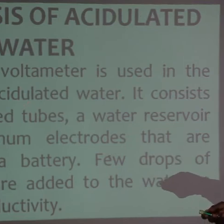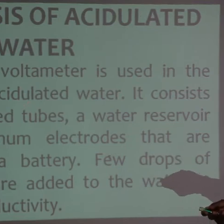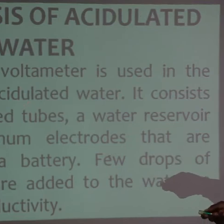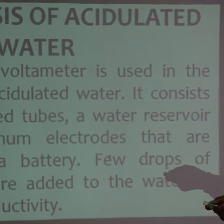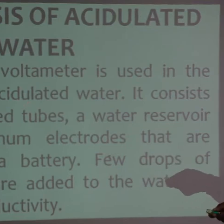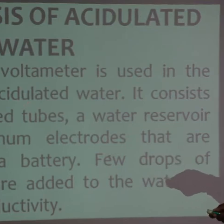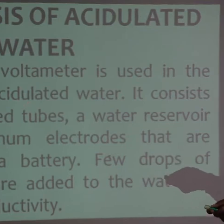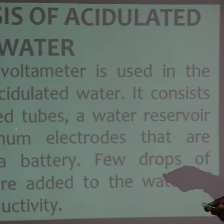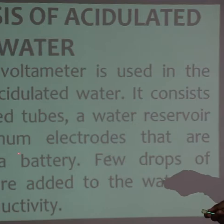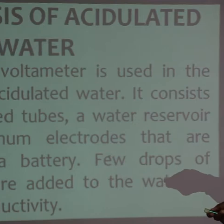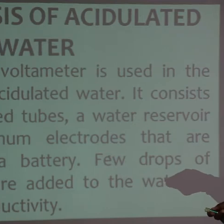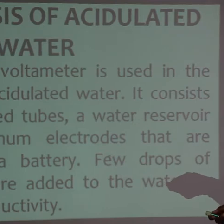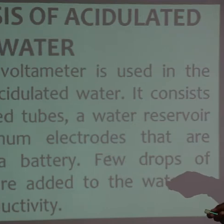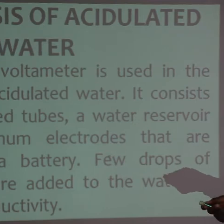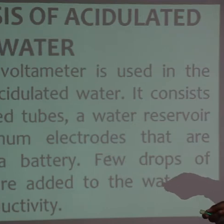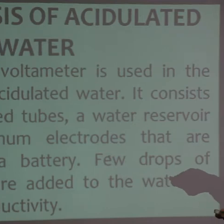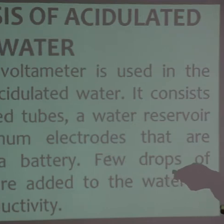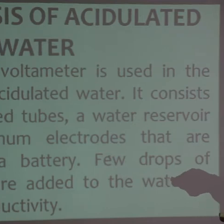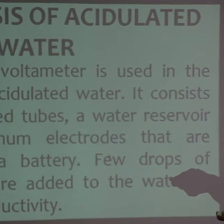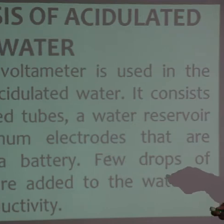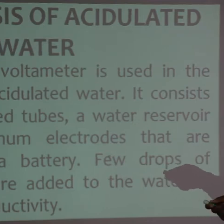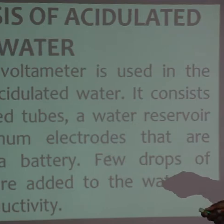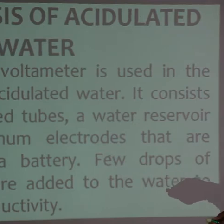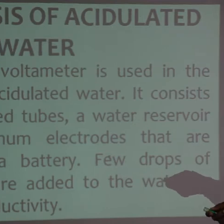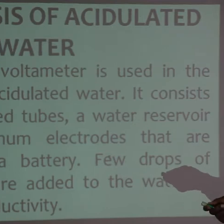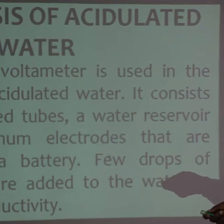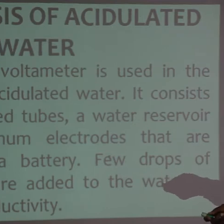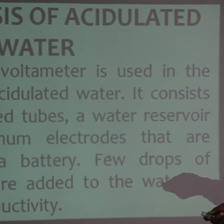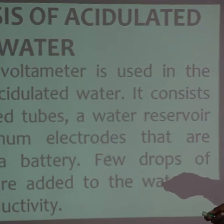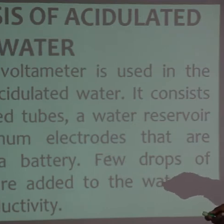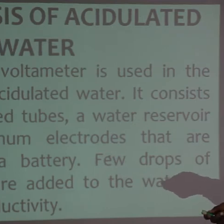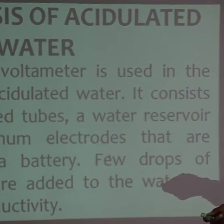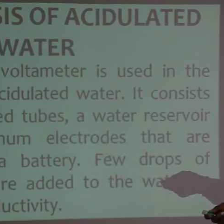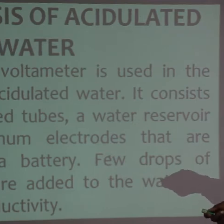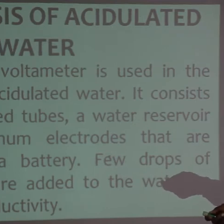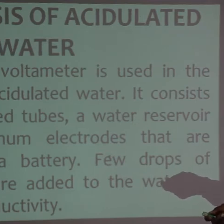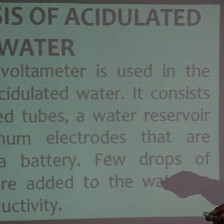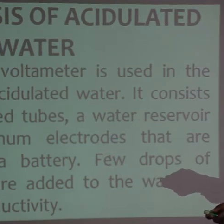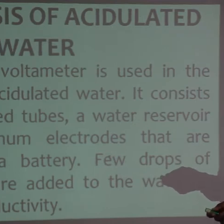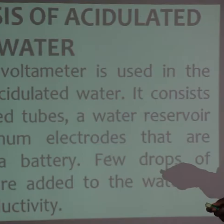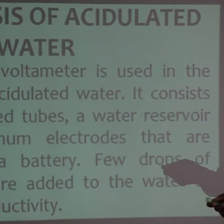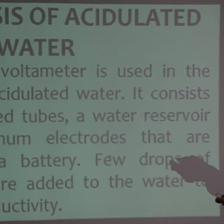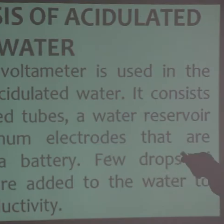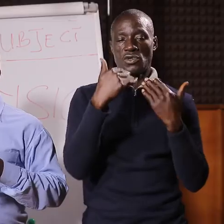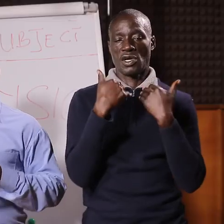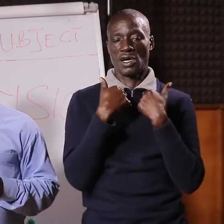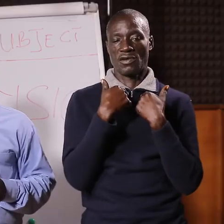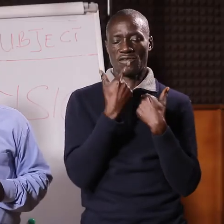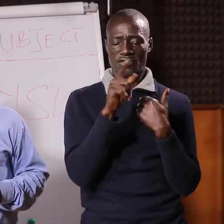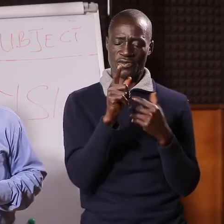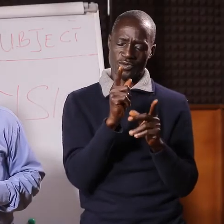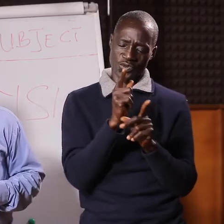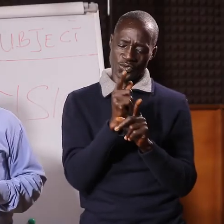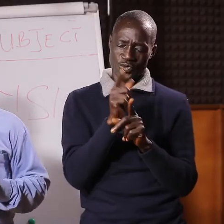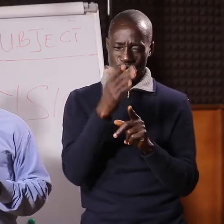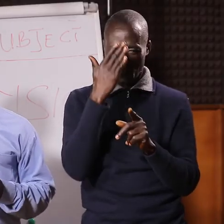it. And inside the reservoir, these cathodes and anodes are inserted, where you have, just as